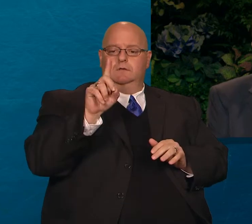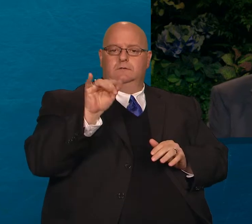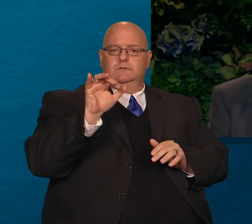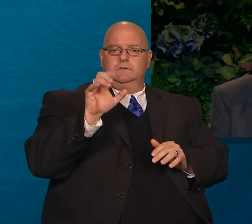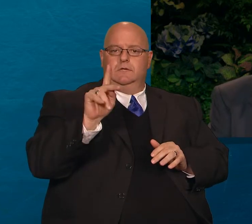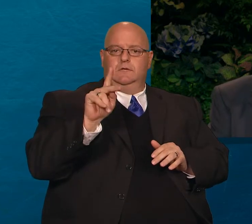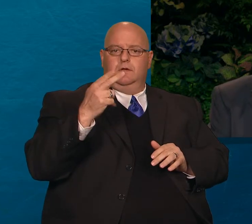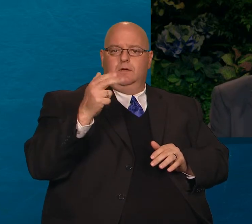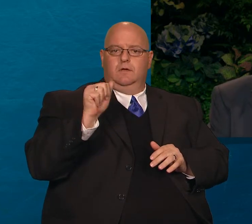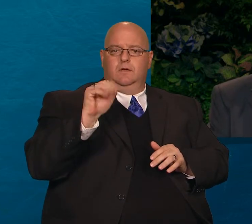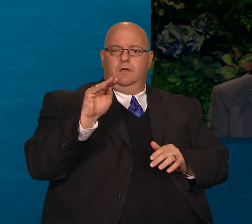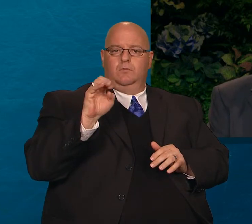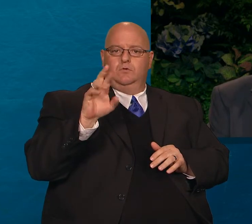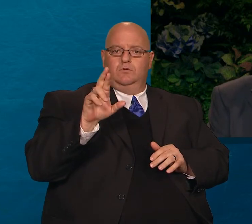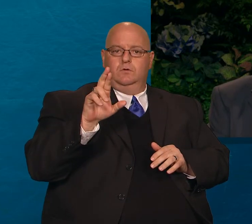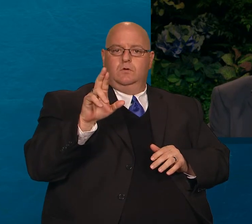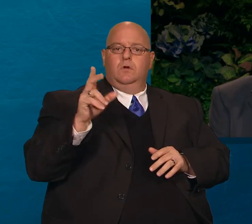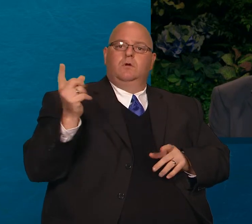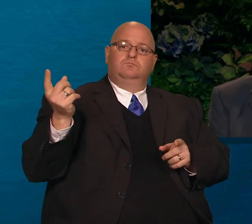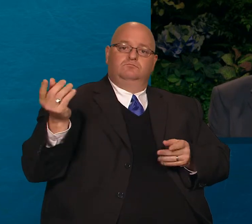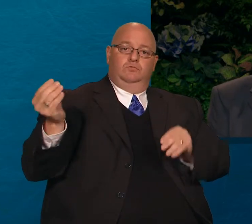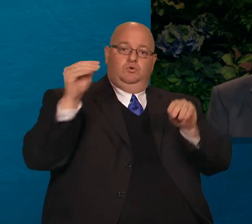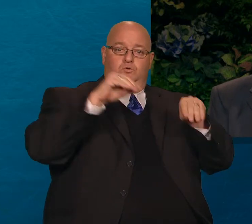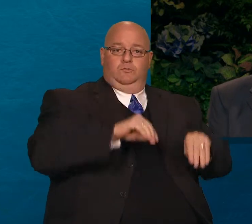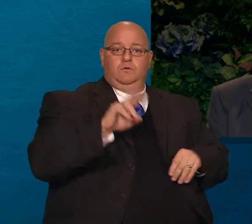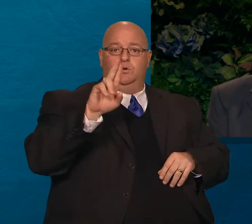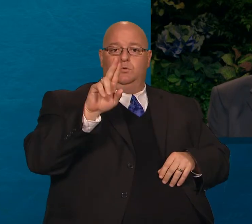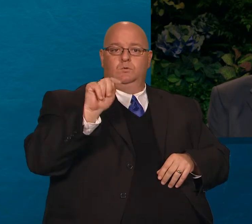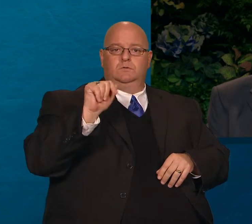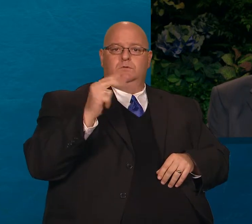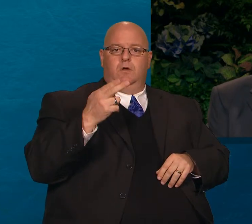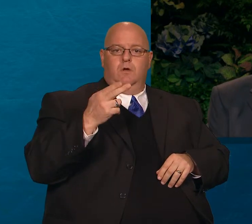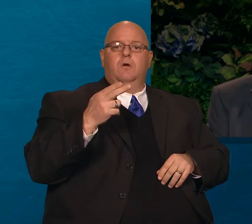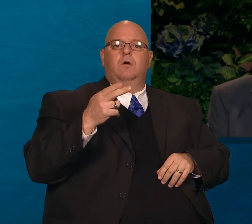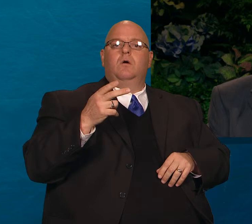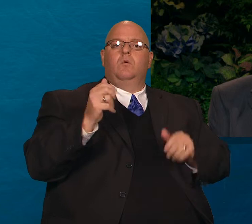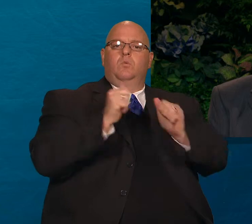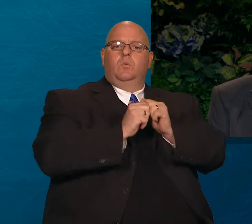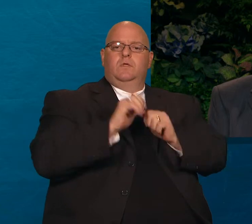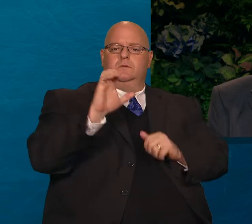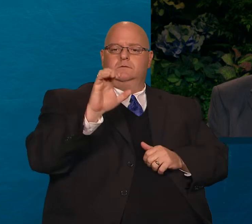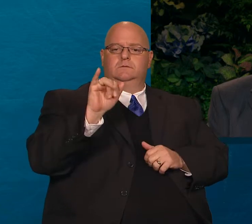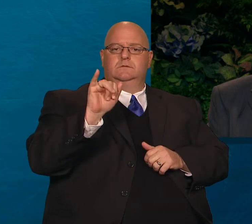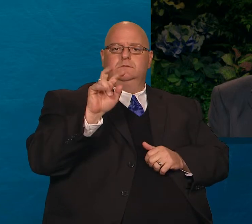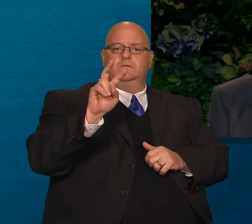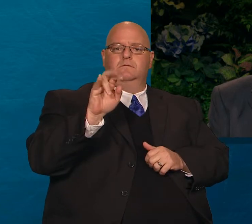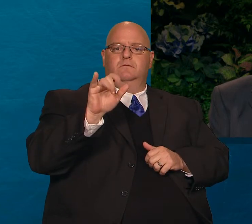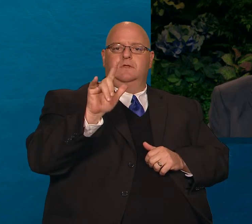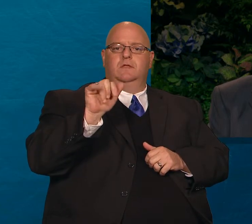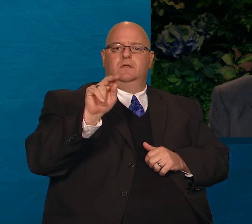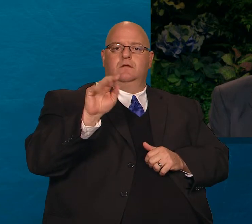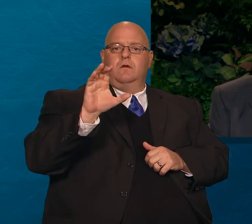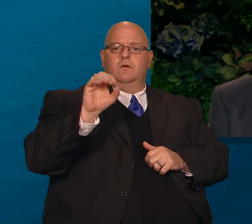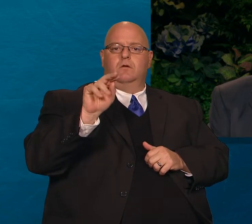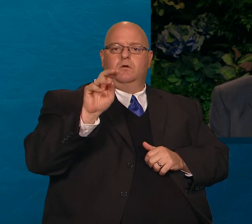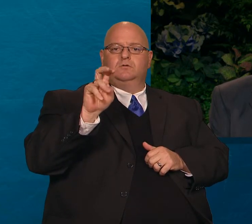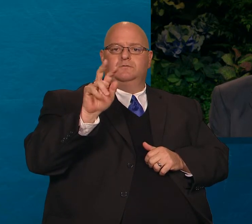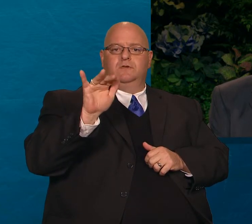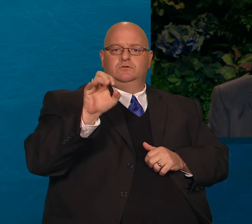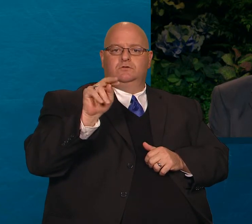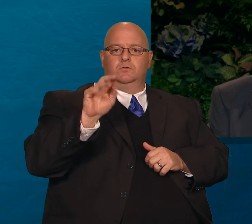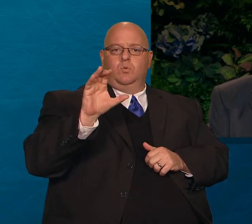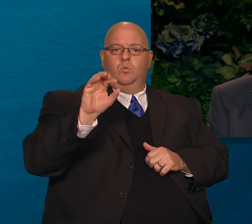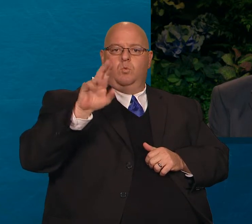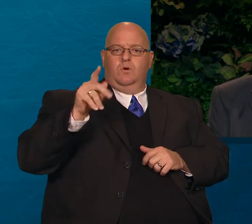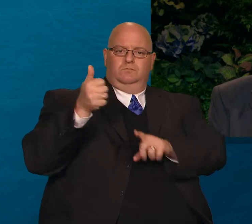Hammer, who came to Utah with the Civilian Consecration Corps during the Depression. He